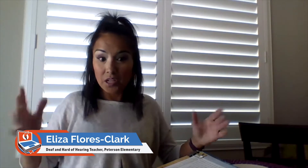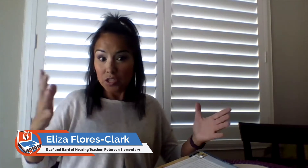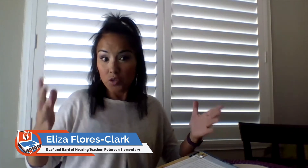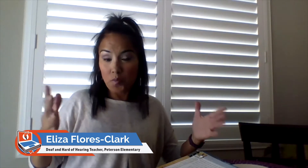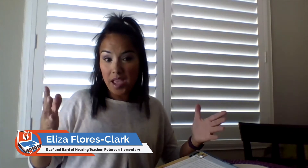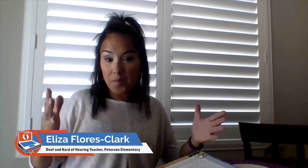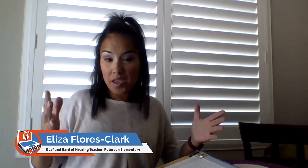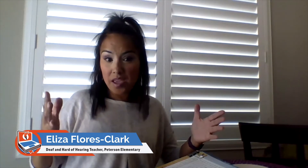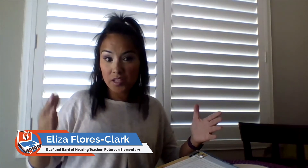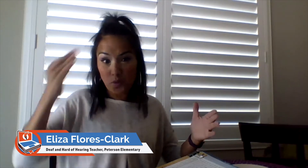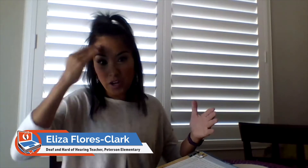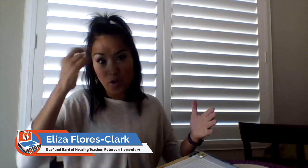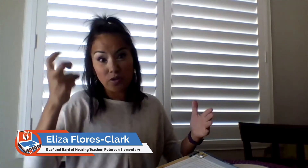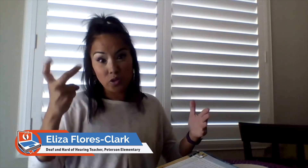So we know.